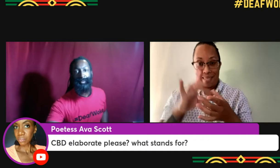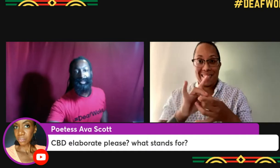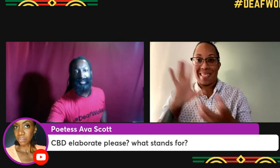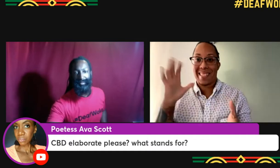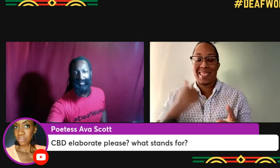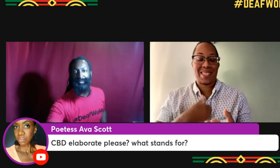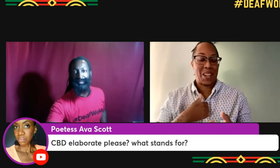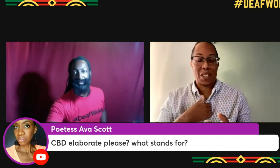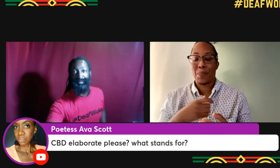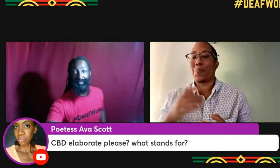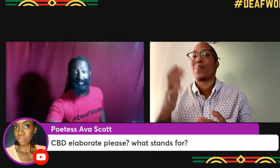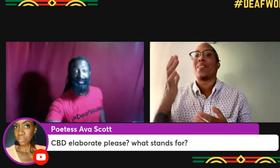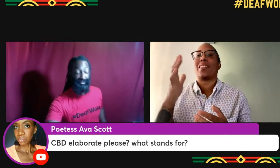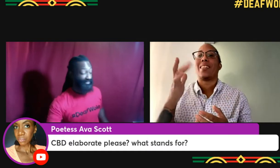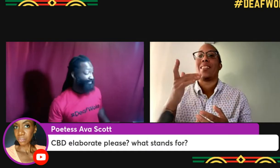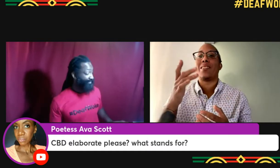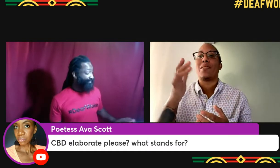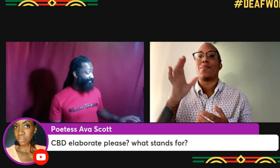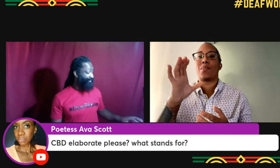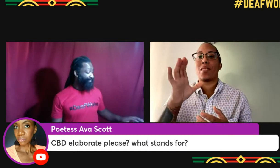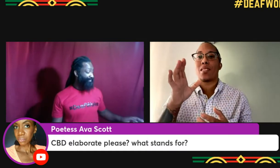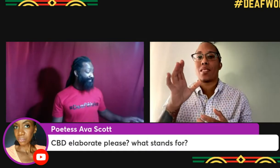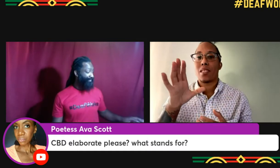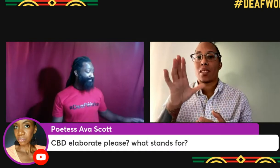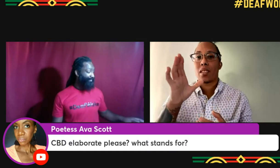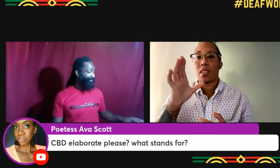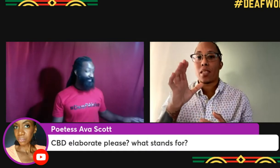what is CBD?